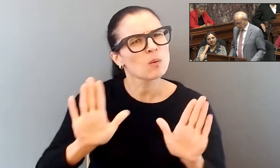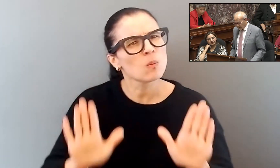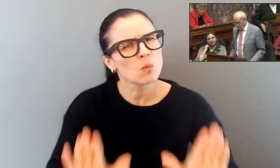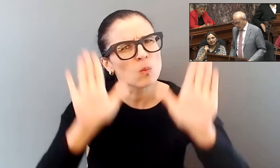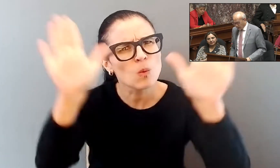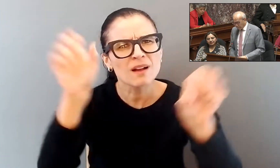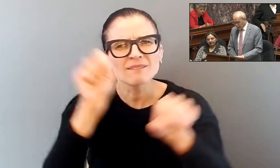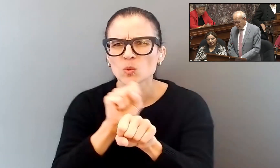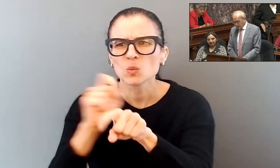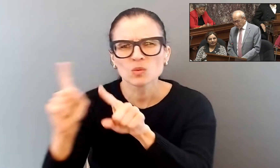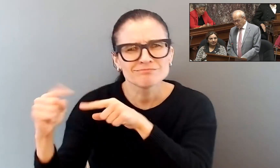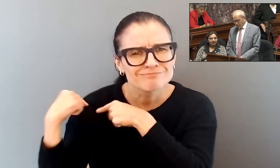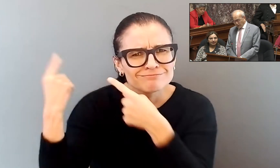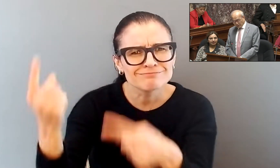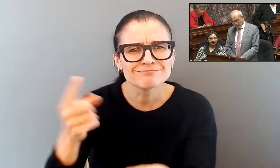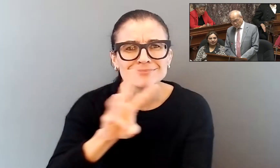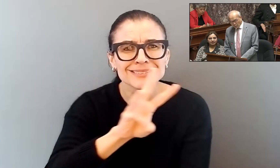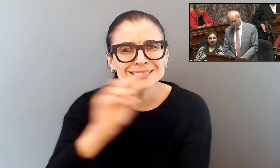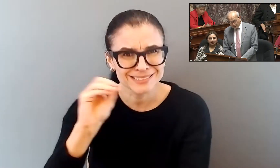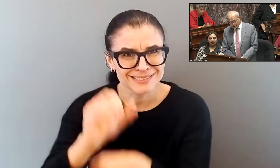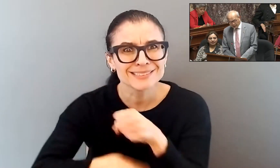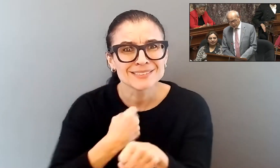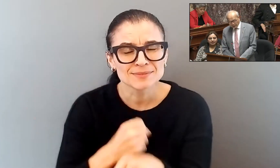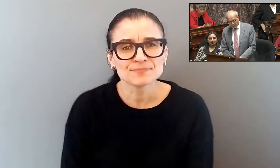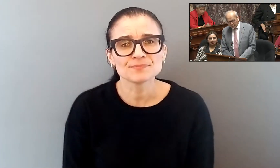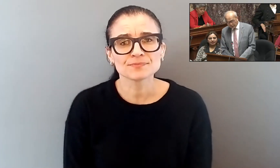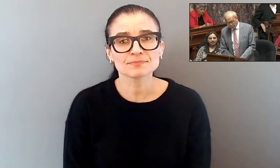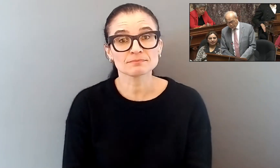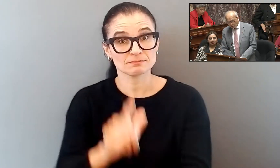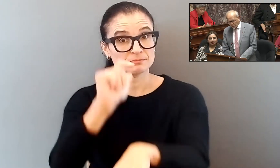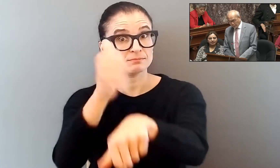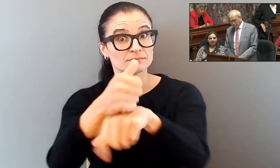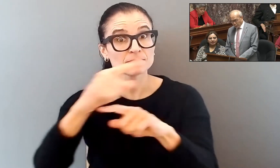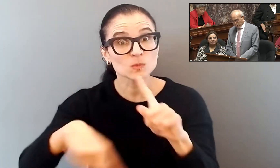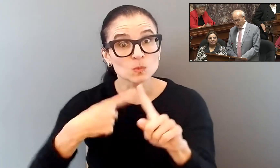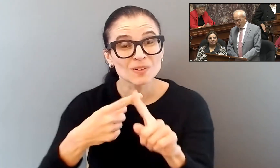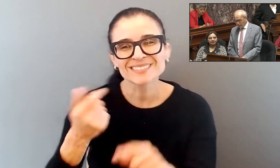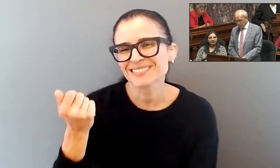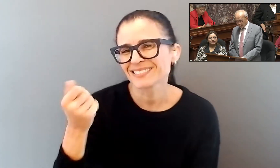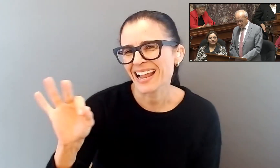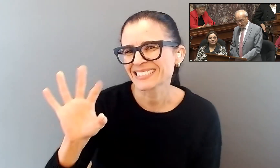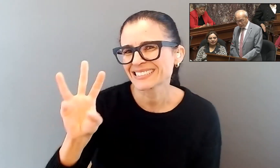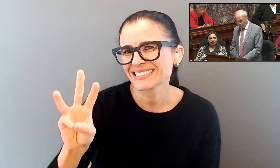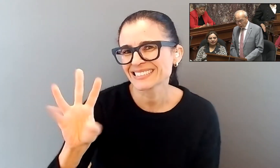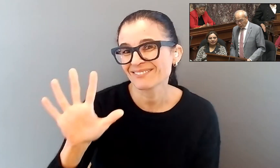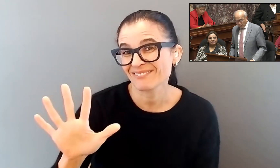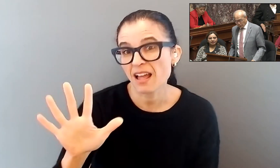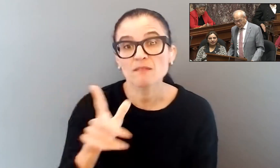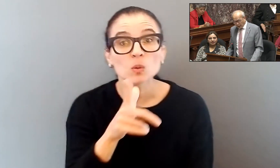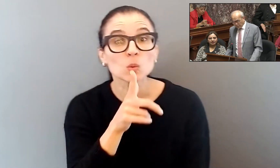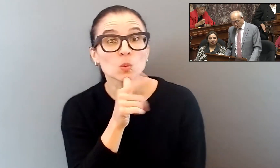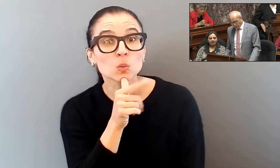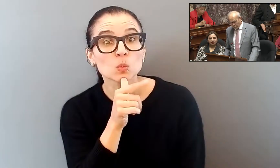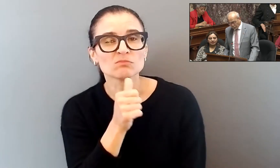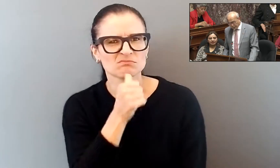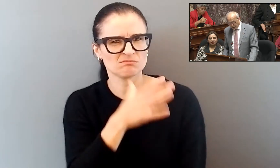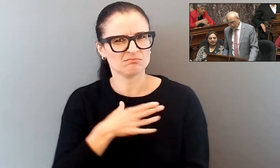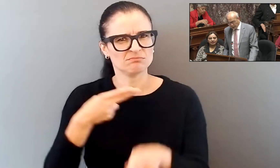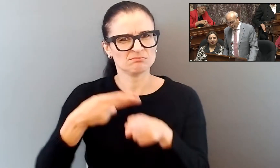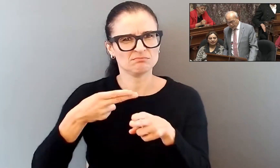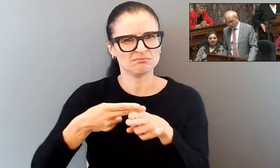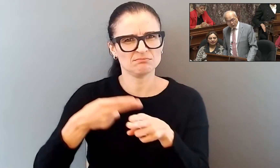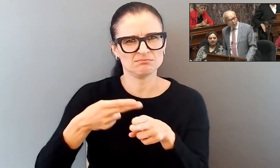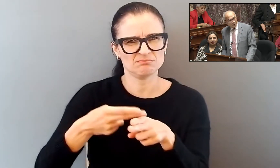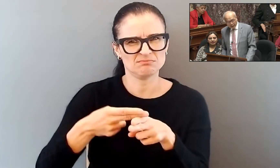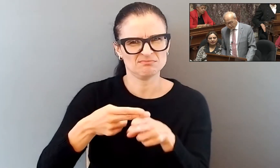in 1965 by Elizabeth Ox with the assistance of a small group of German immigrants. She established the